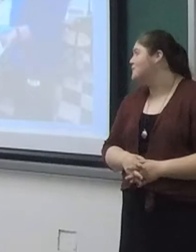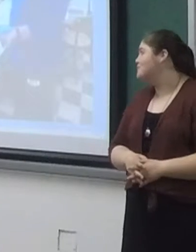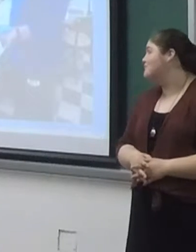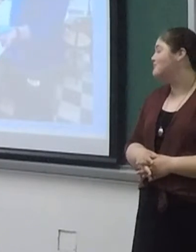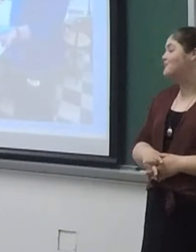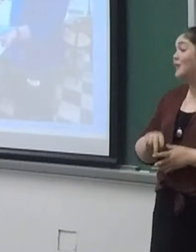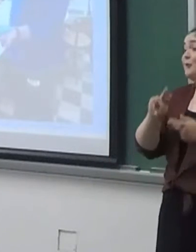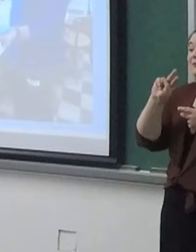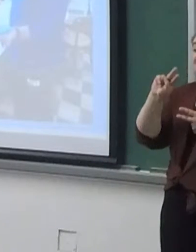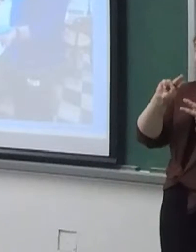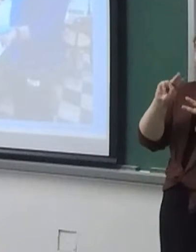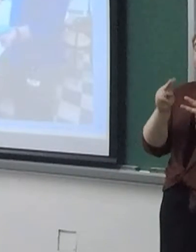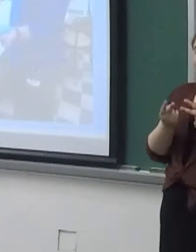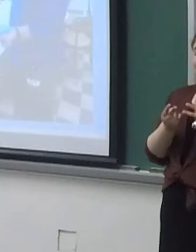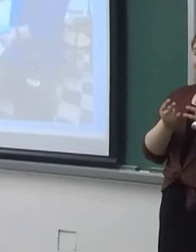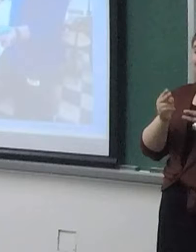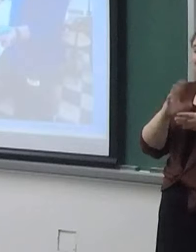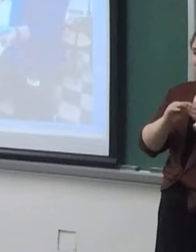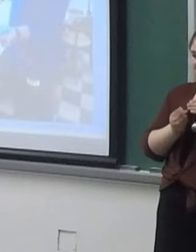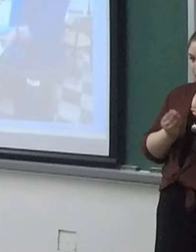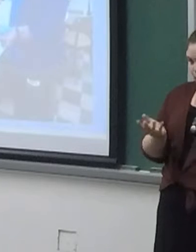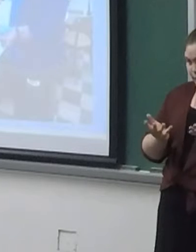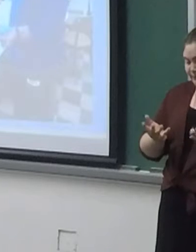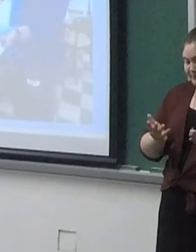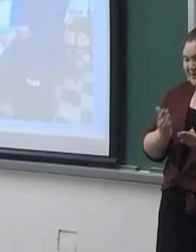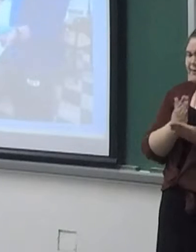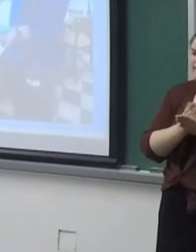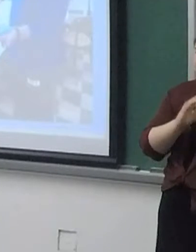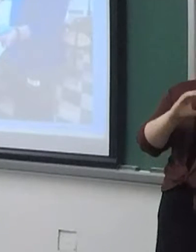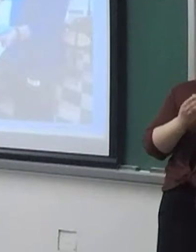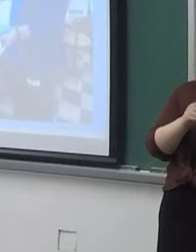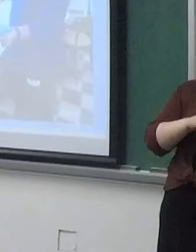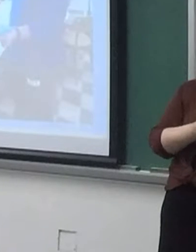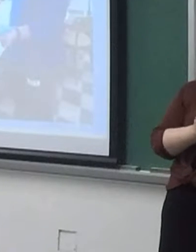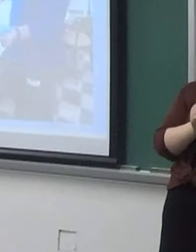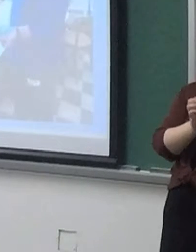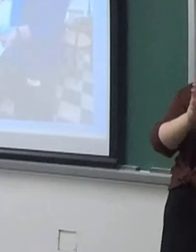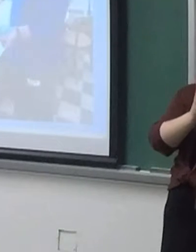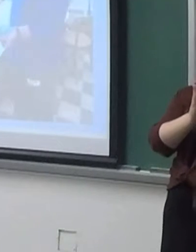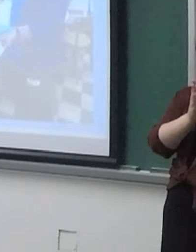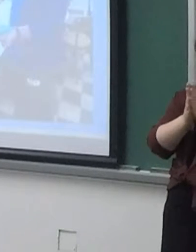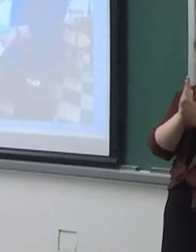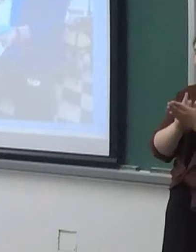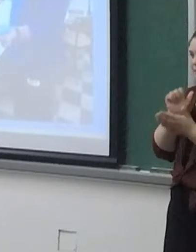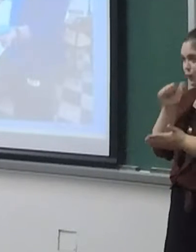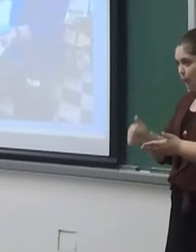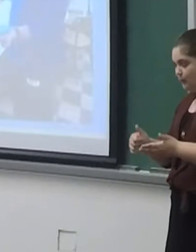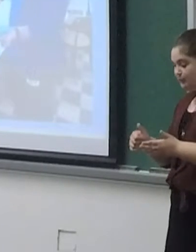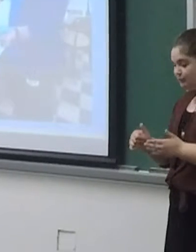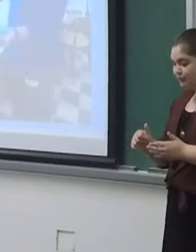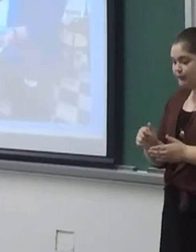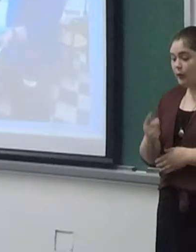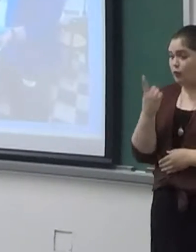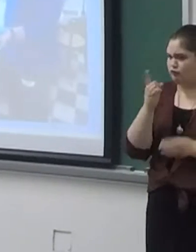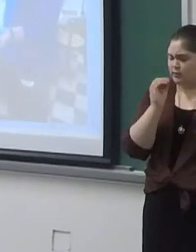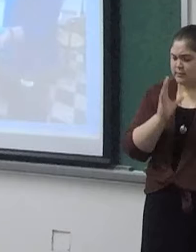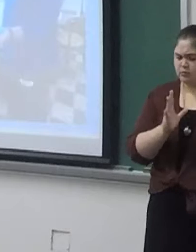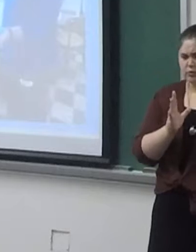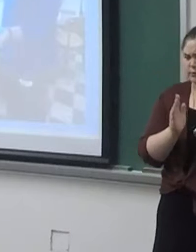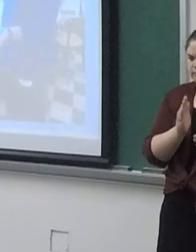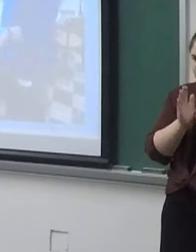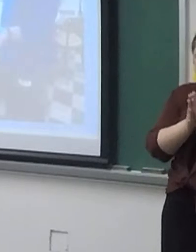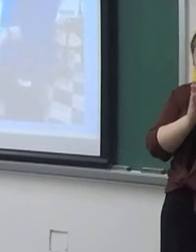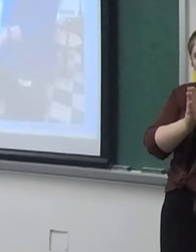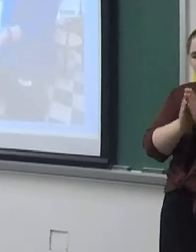the second story, some of the classes start with a prayer, others don't. This one teacher was very adamant that prayer was a